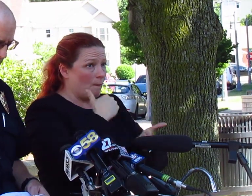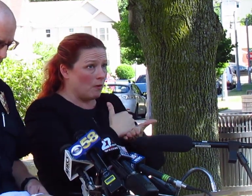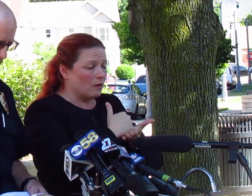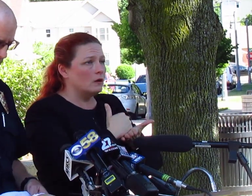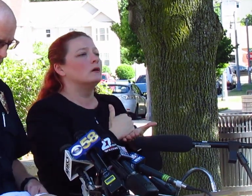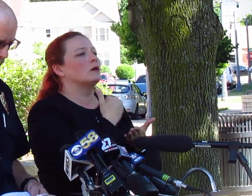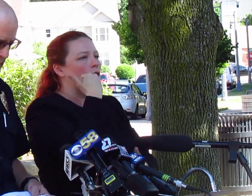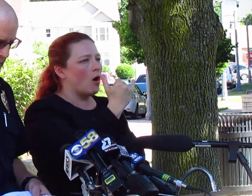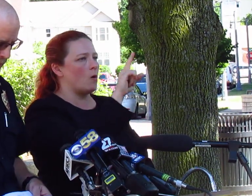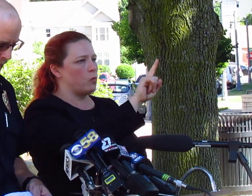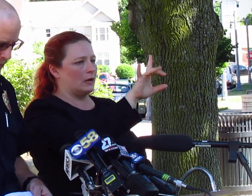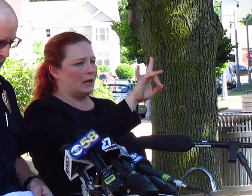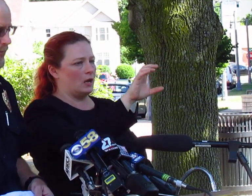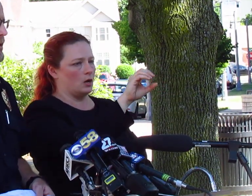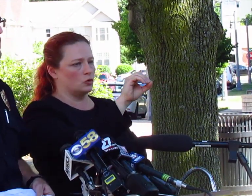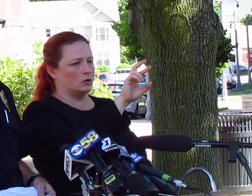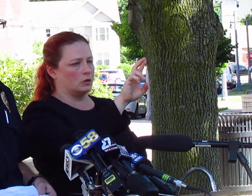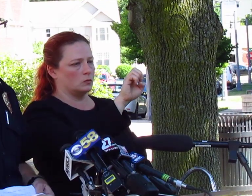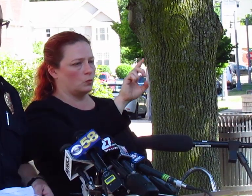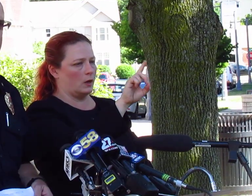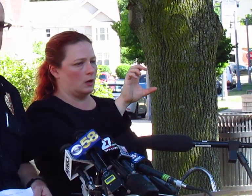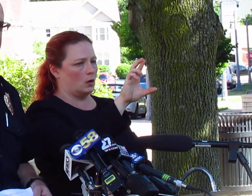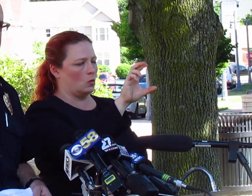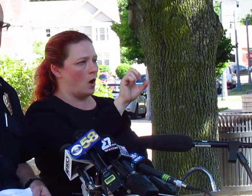Now, they have not had anyone call since Friday.